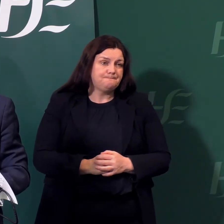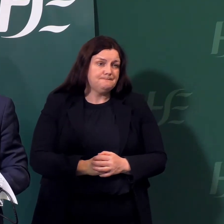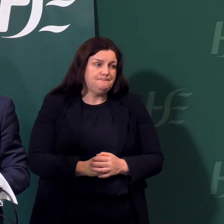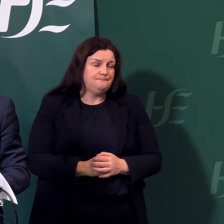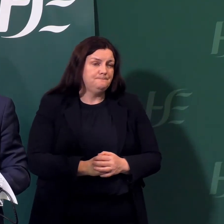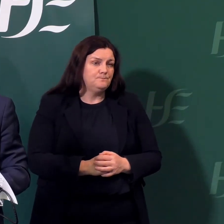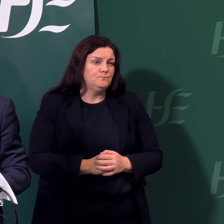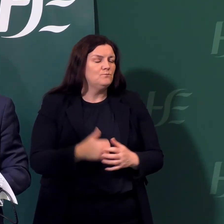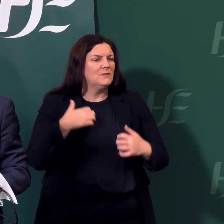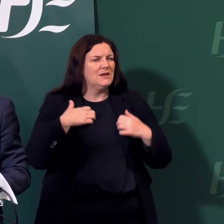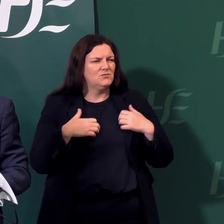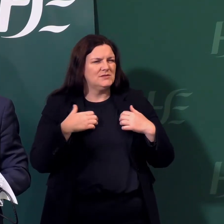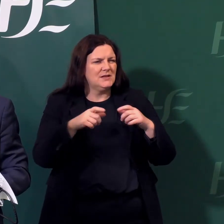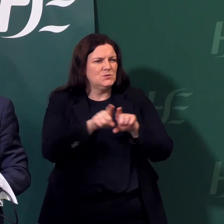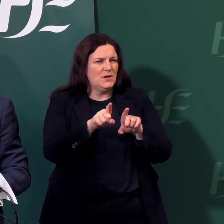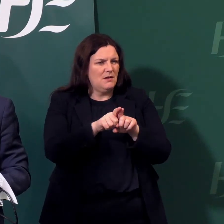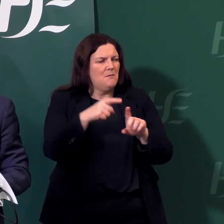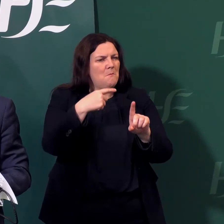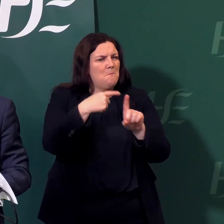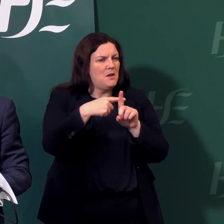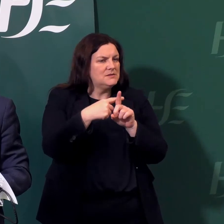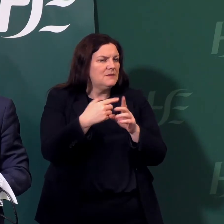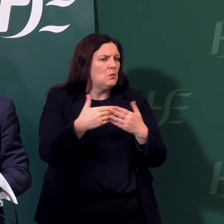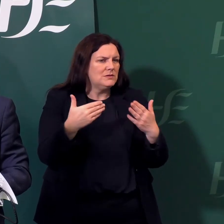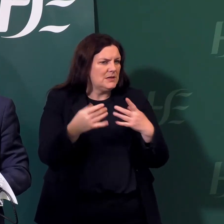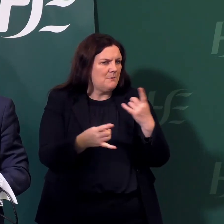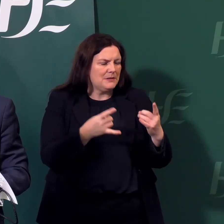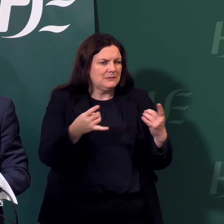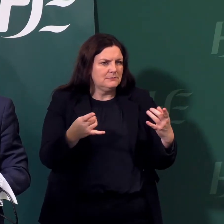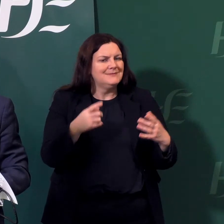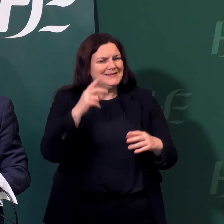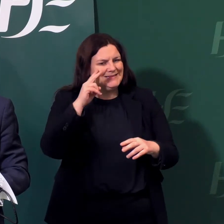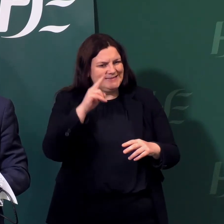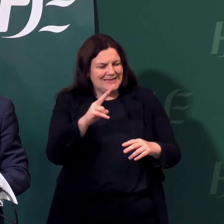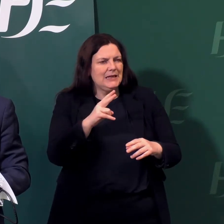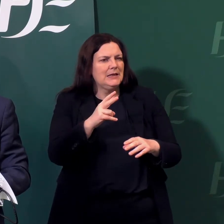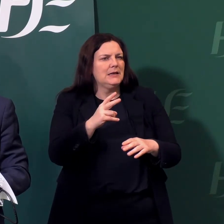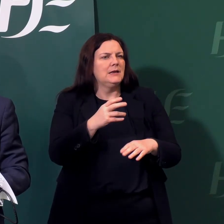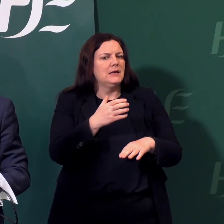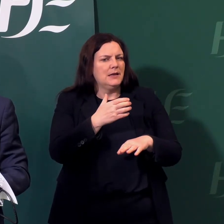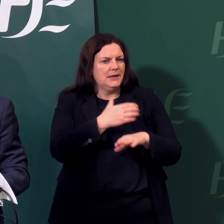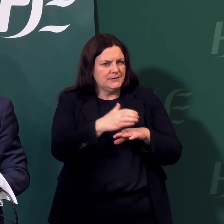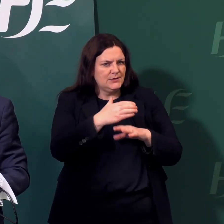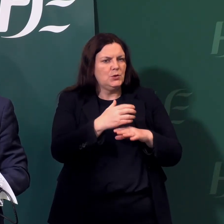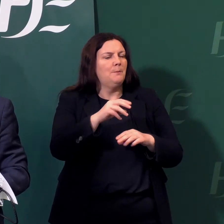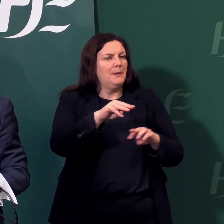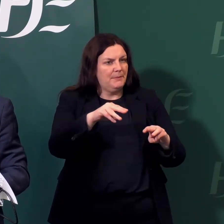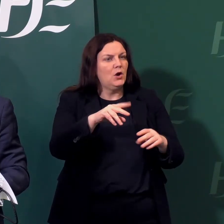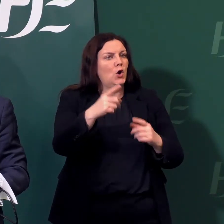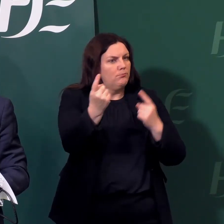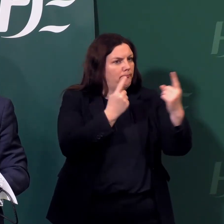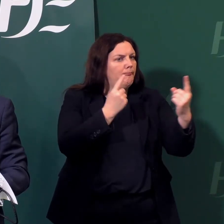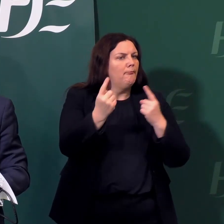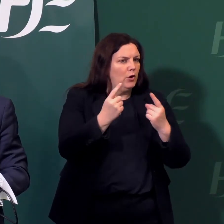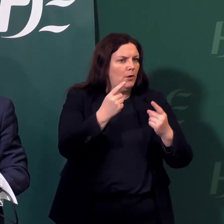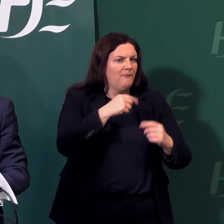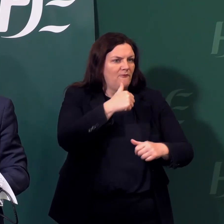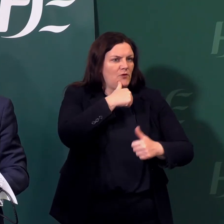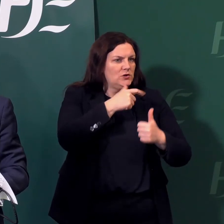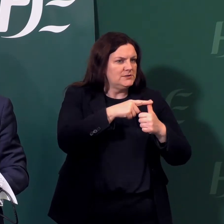Interestingly also, in terms of very positively, we're also seeing continuing presentation of people for their first and second